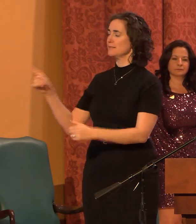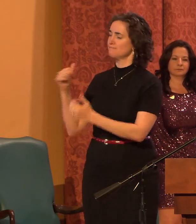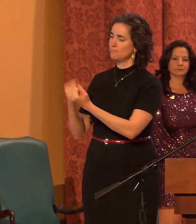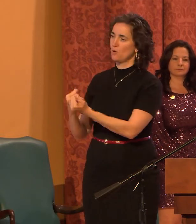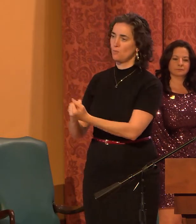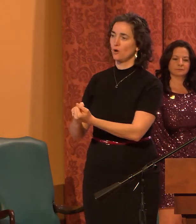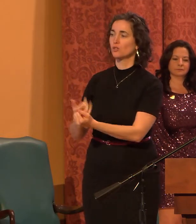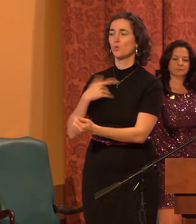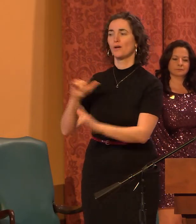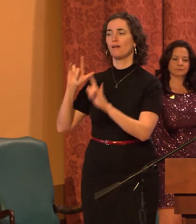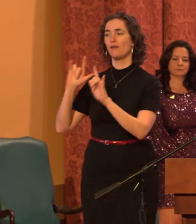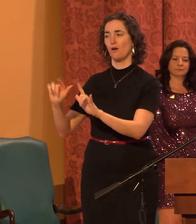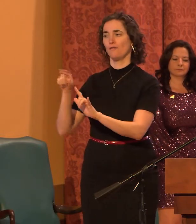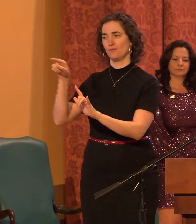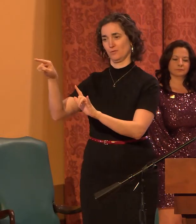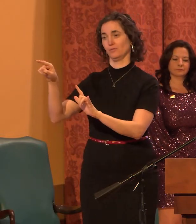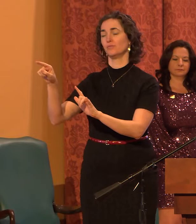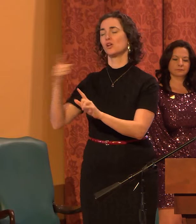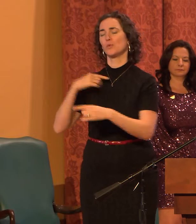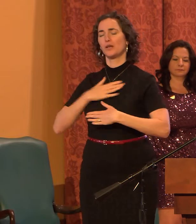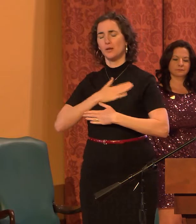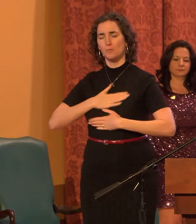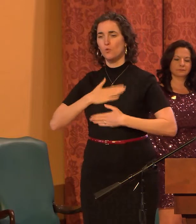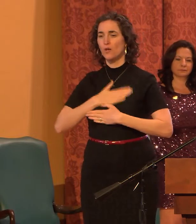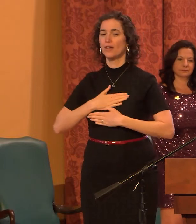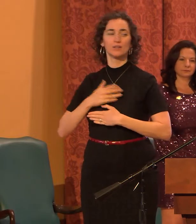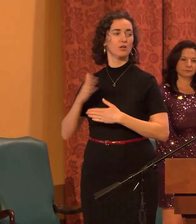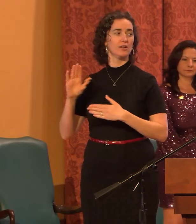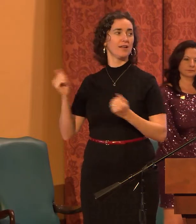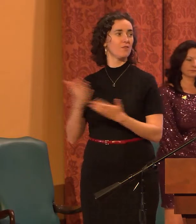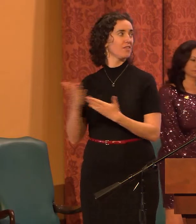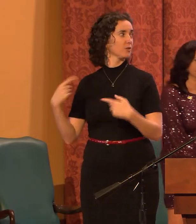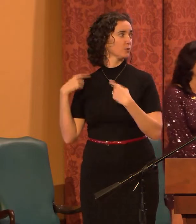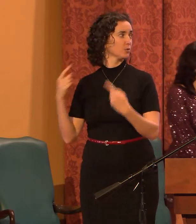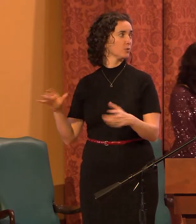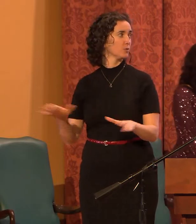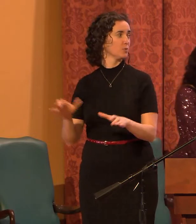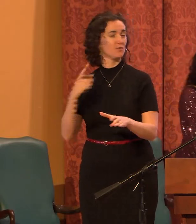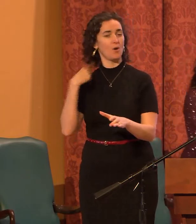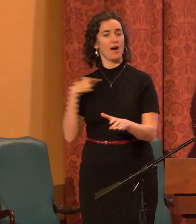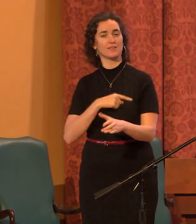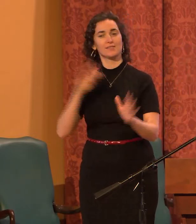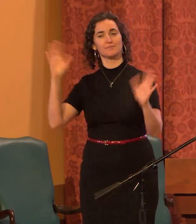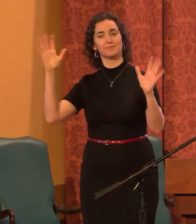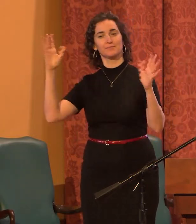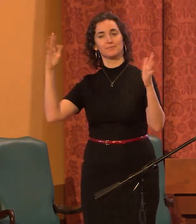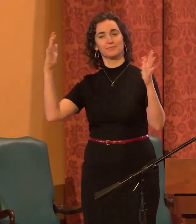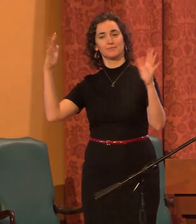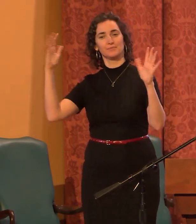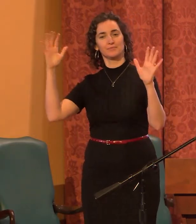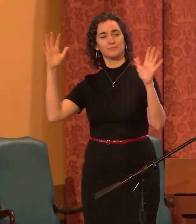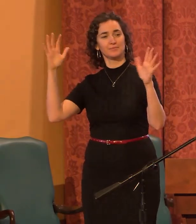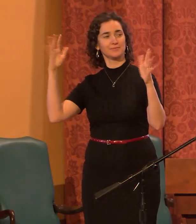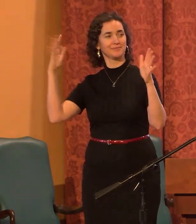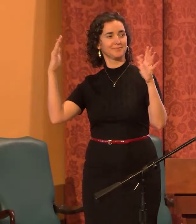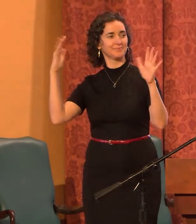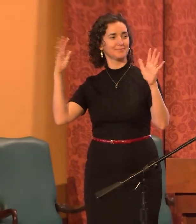you, Senator Boudreaux, and appreciate everything you have done for us.